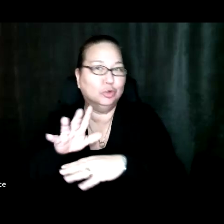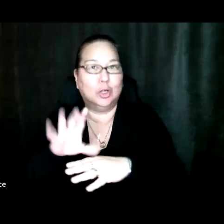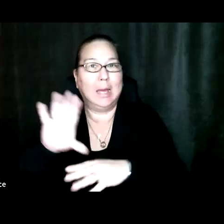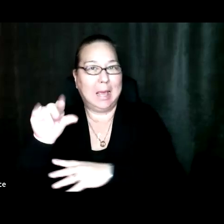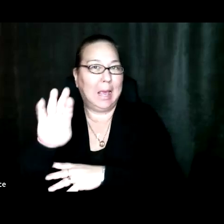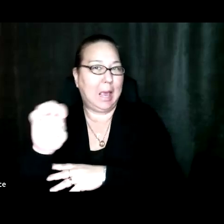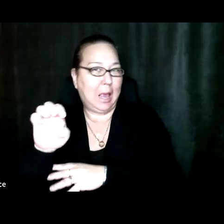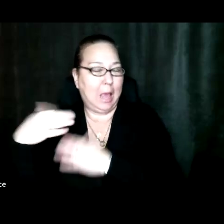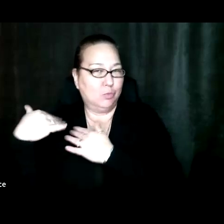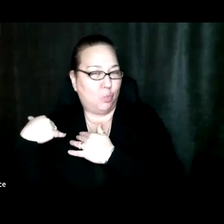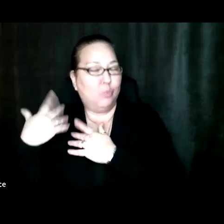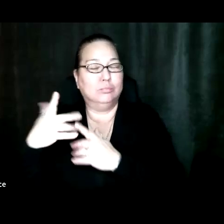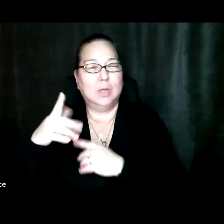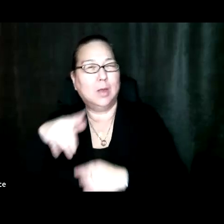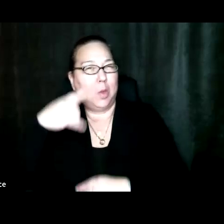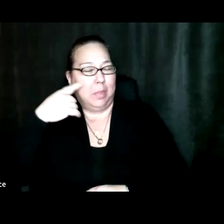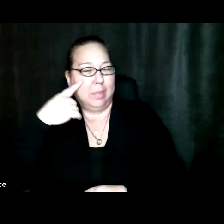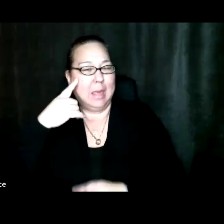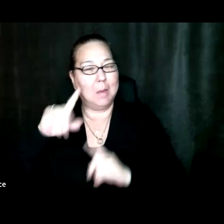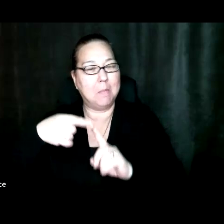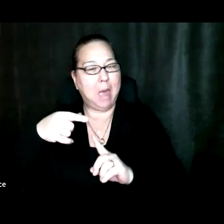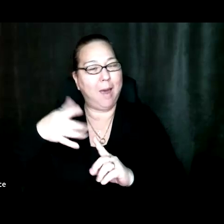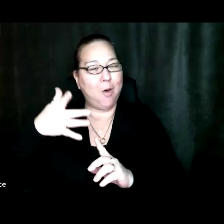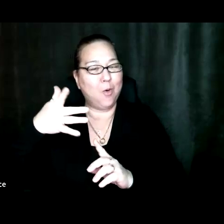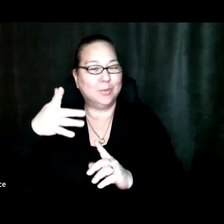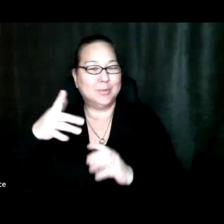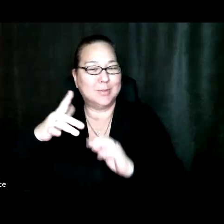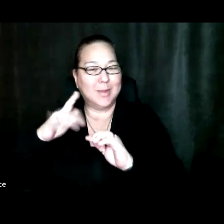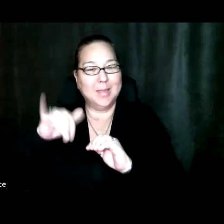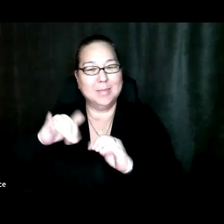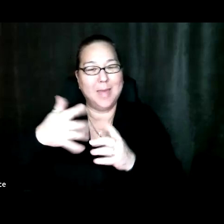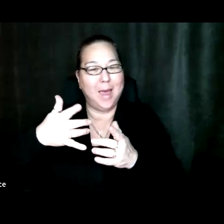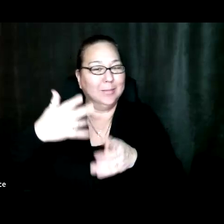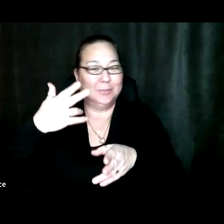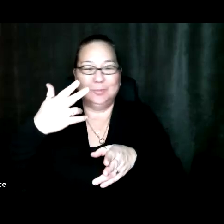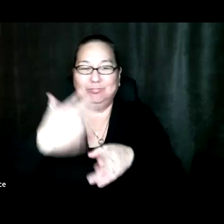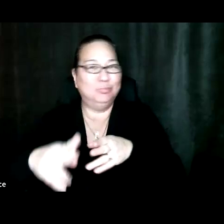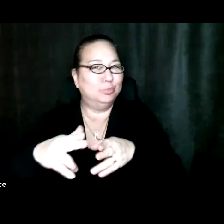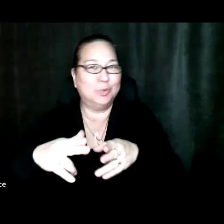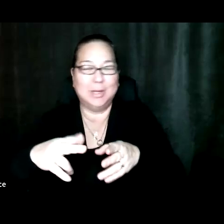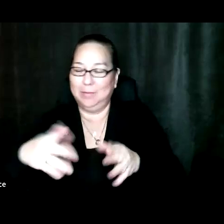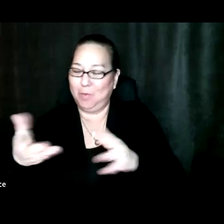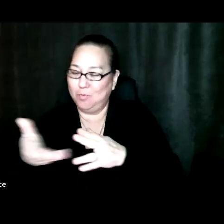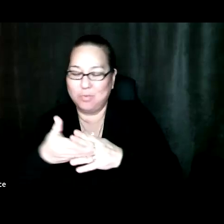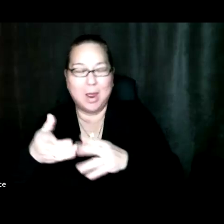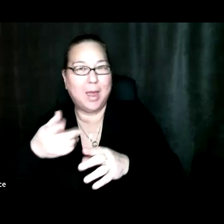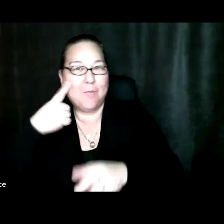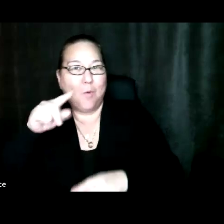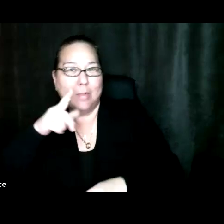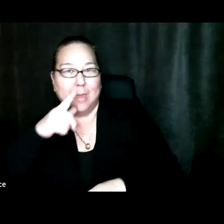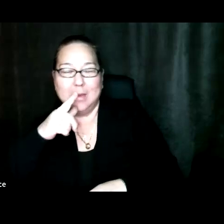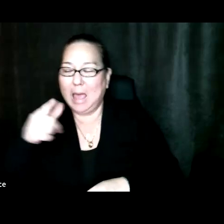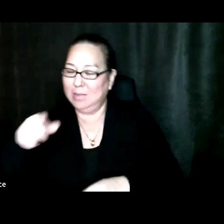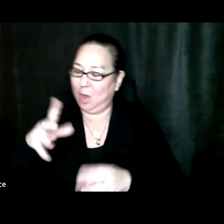minute of the day. Think about that for a moment. Other than a brief break for lunch, our paraprofessionals are with our students who have the highest